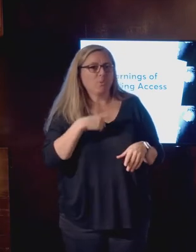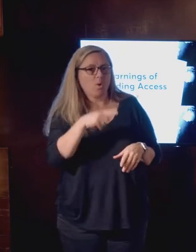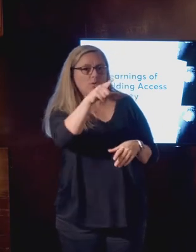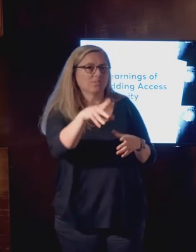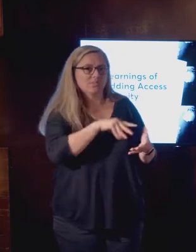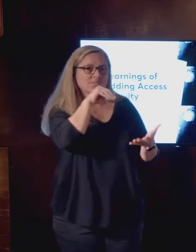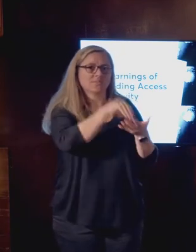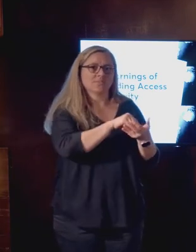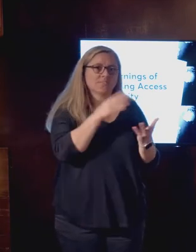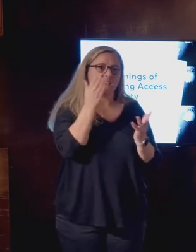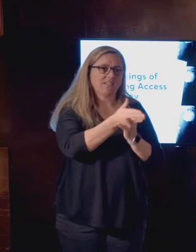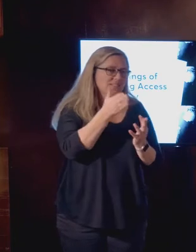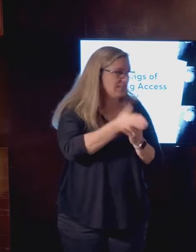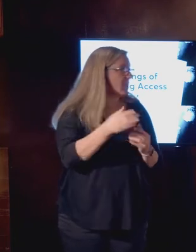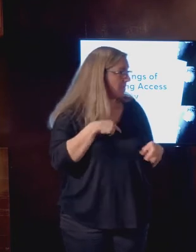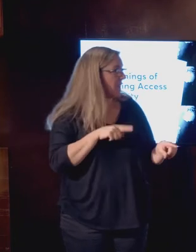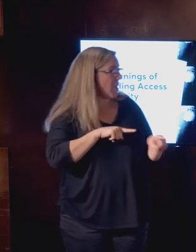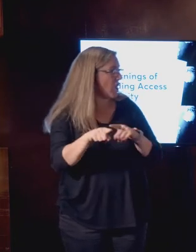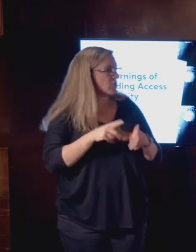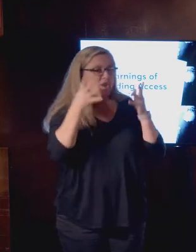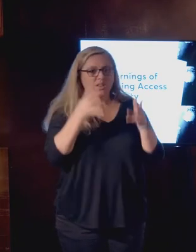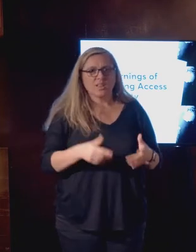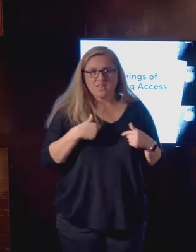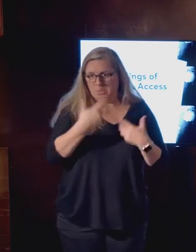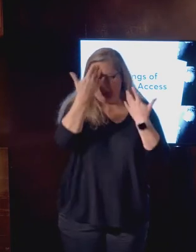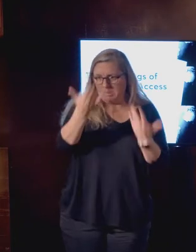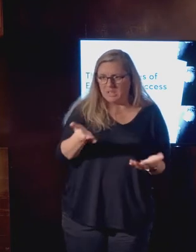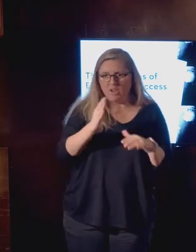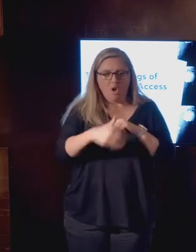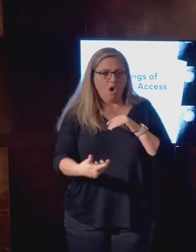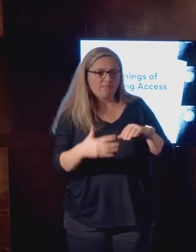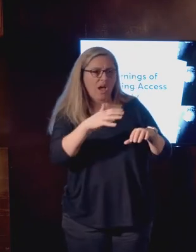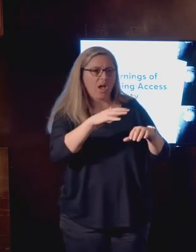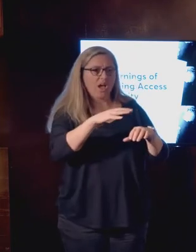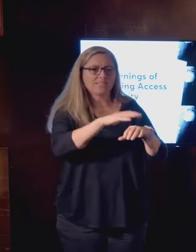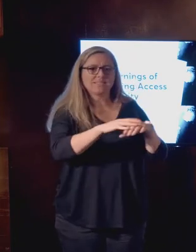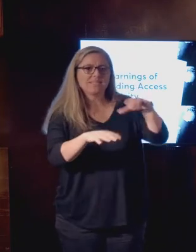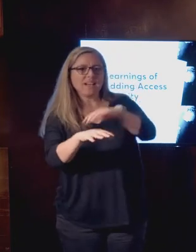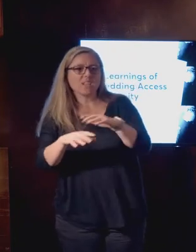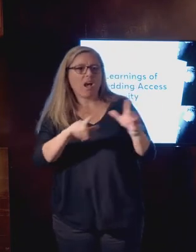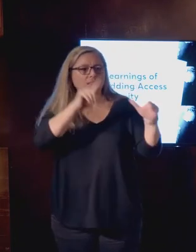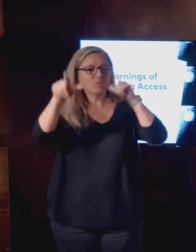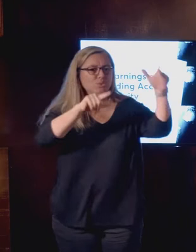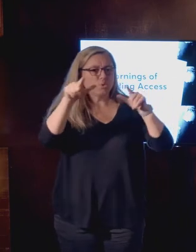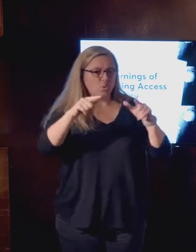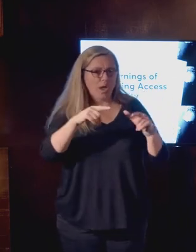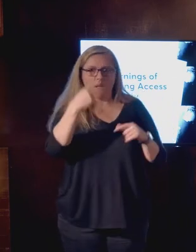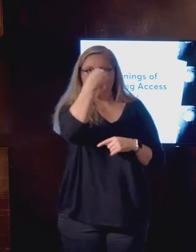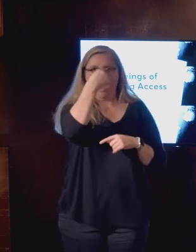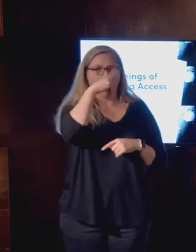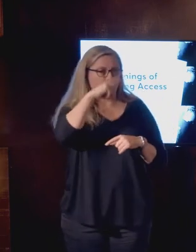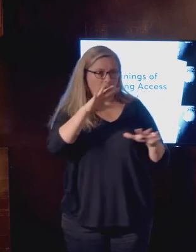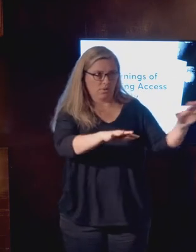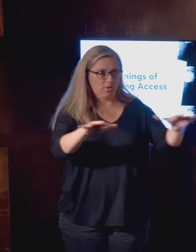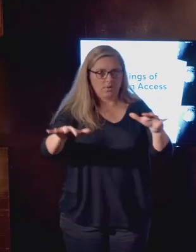early on. I know I learnt so much. I didn't really know much about tactile tours when I first started doing Take Up Thy Bed and Walk,